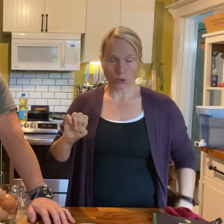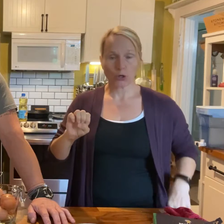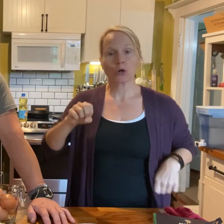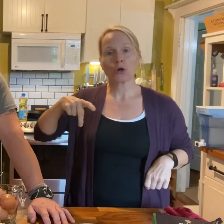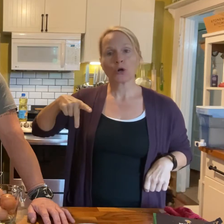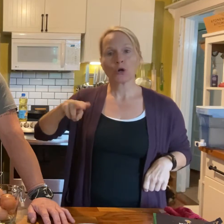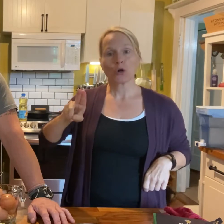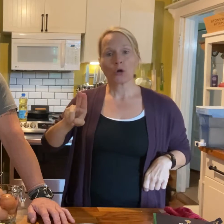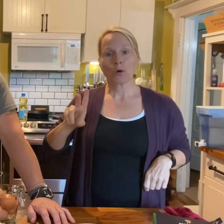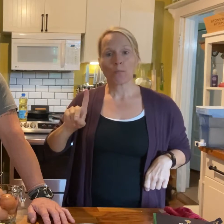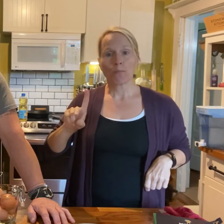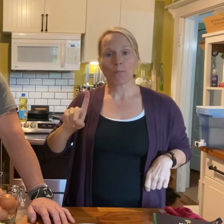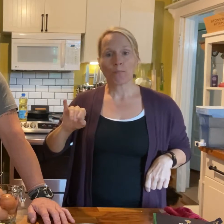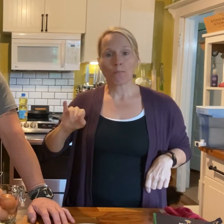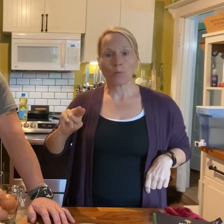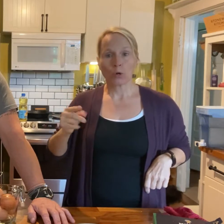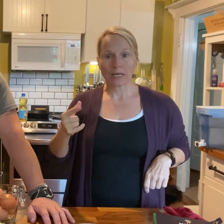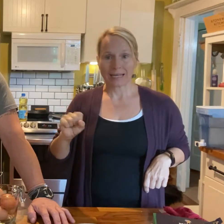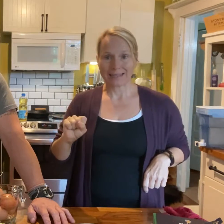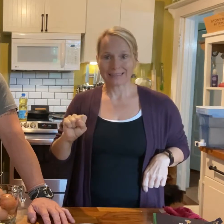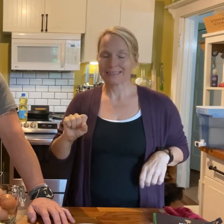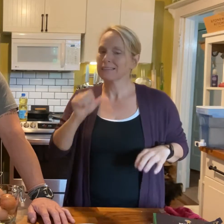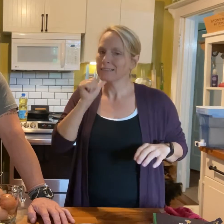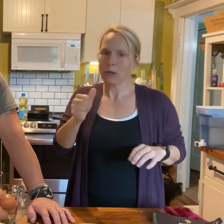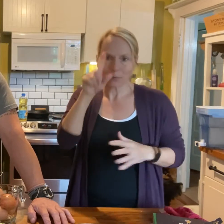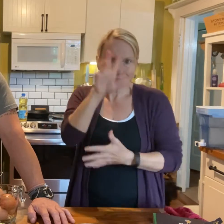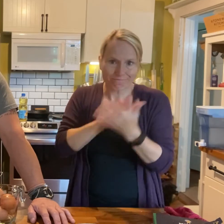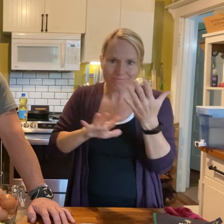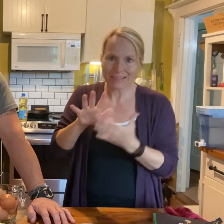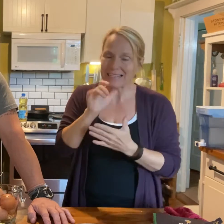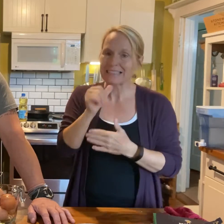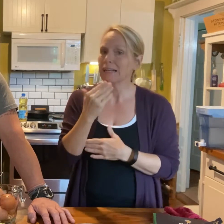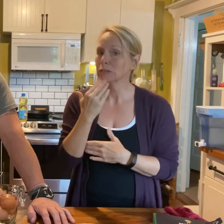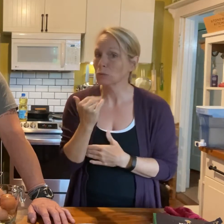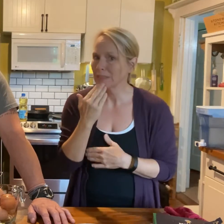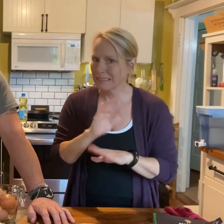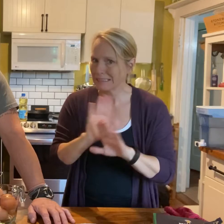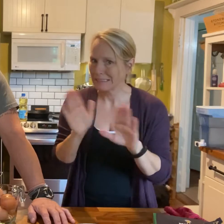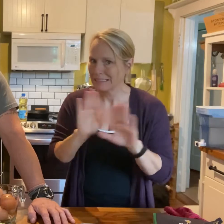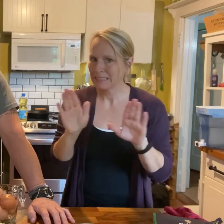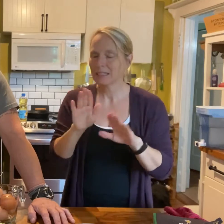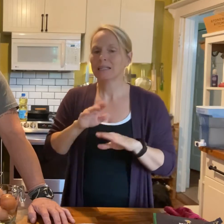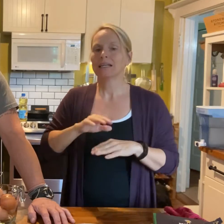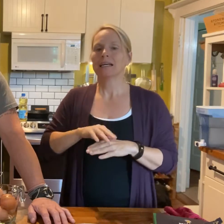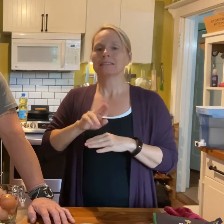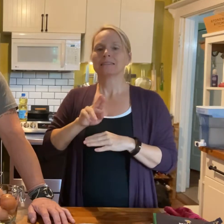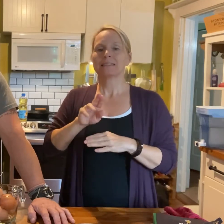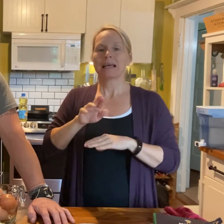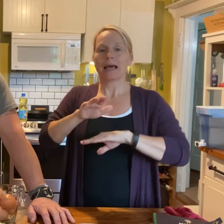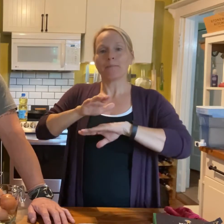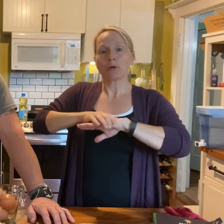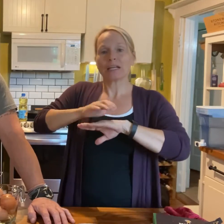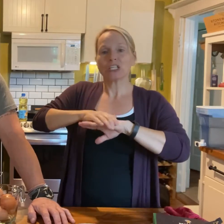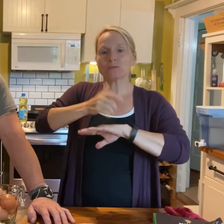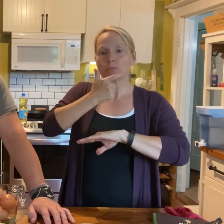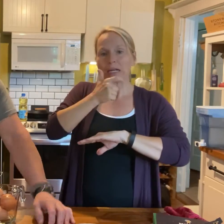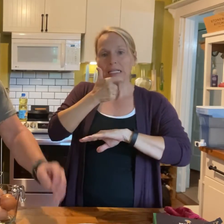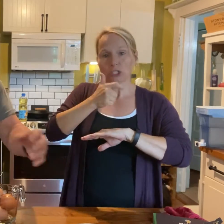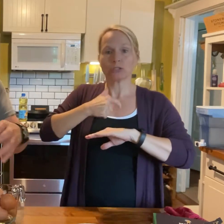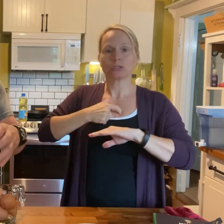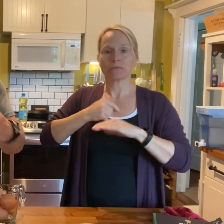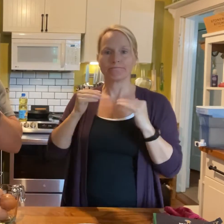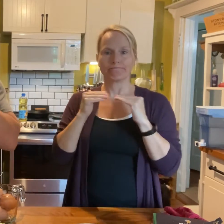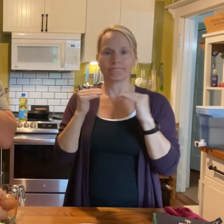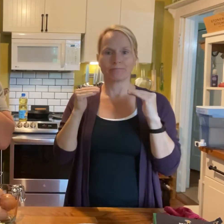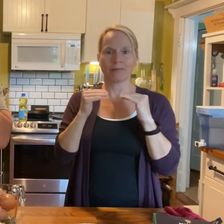name, this is not a sweet. It is the UK equivalent of a plate filler